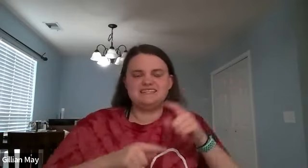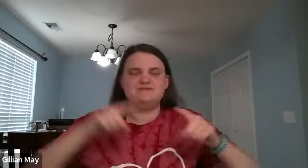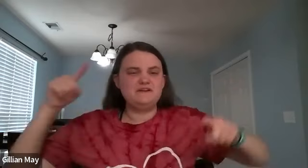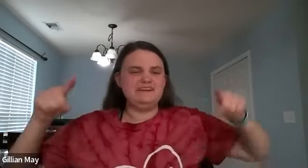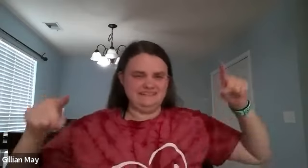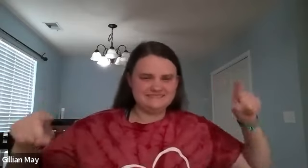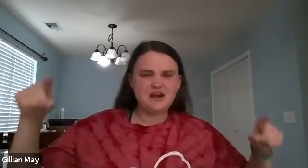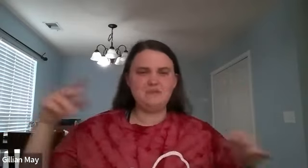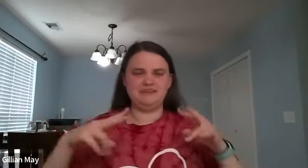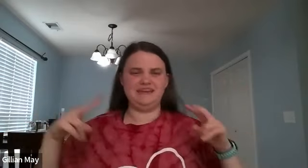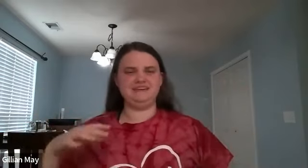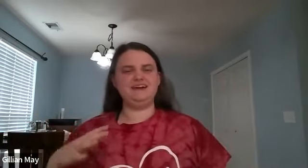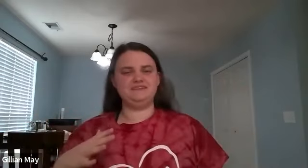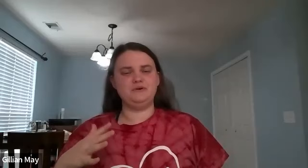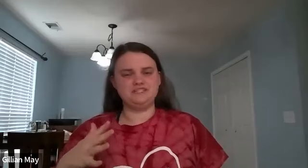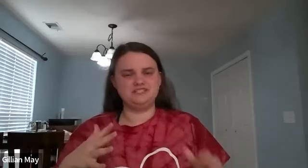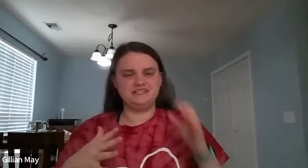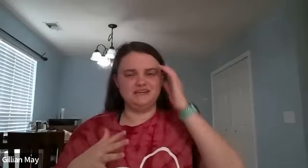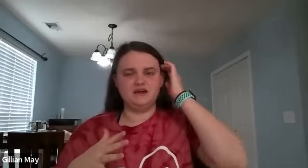a very complicated kind of question